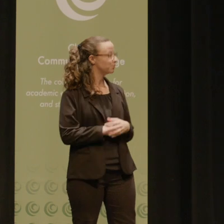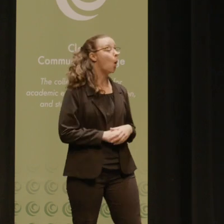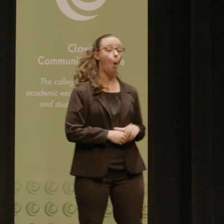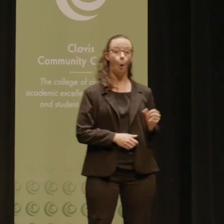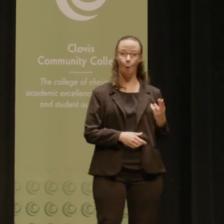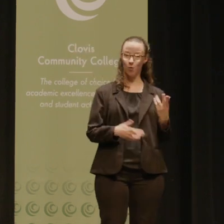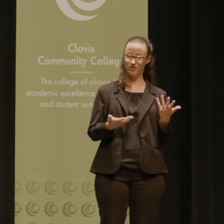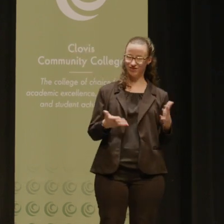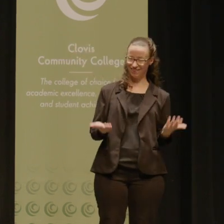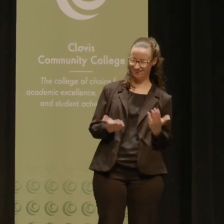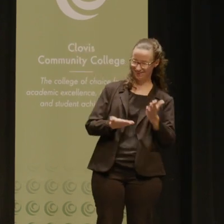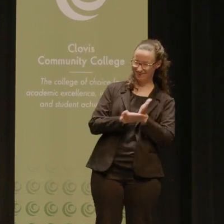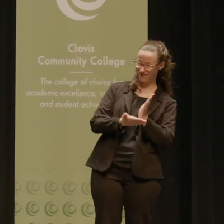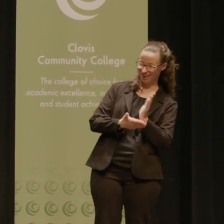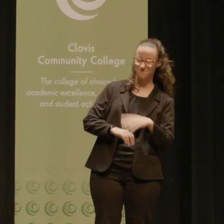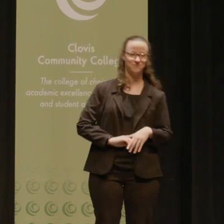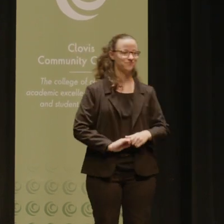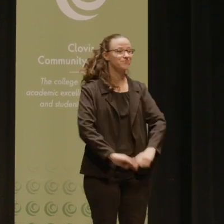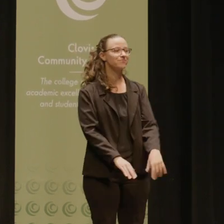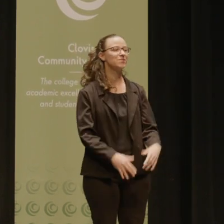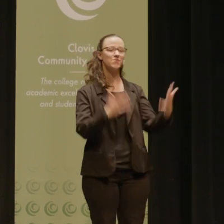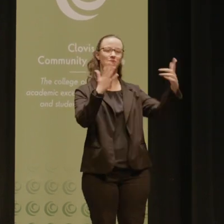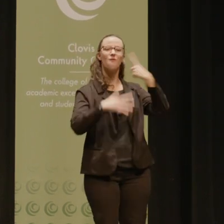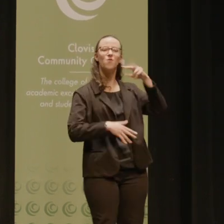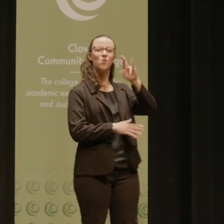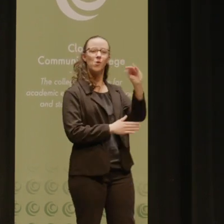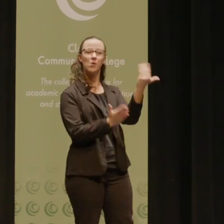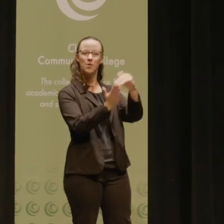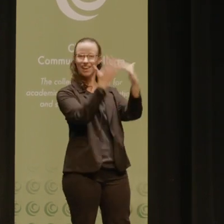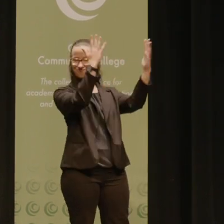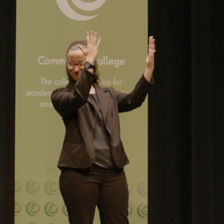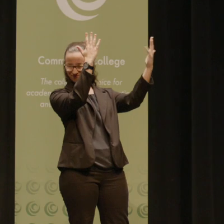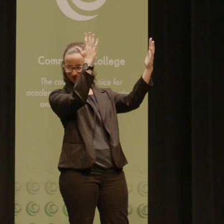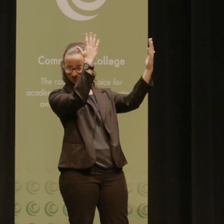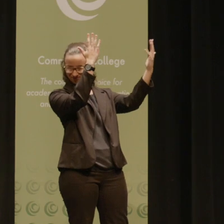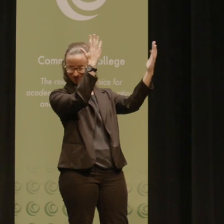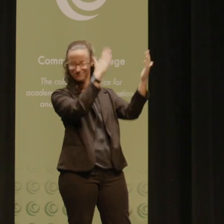Oh, all right. We'll give it up for Rico one more time, shall we?